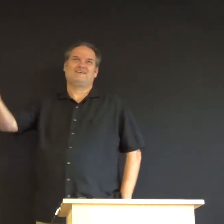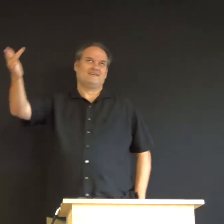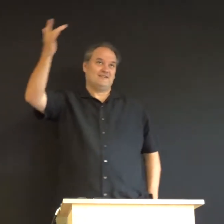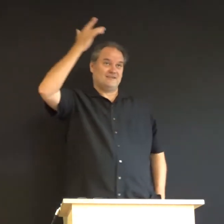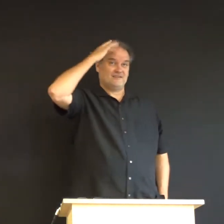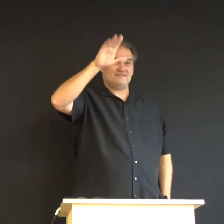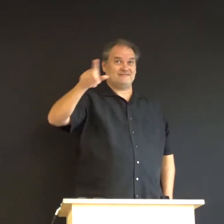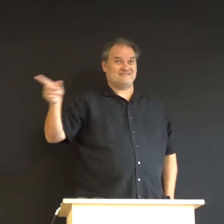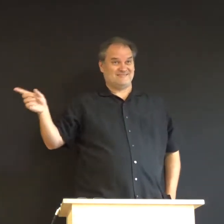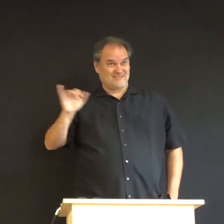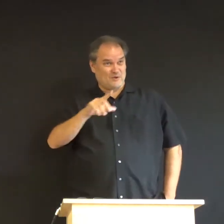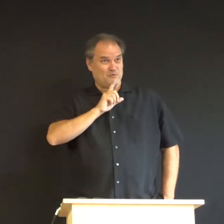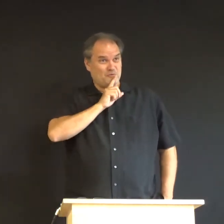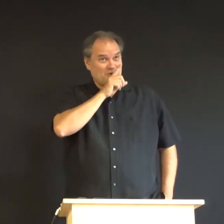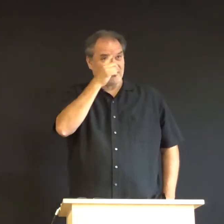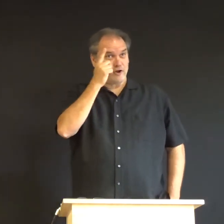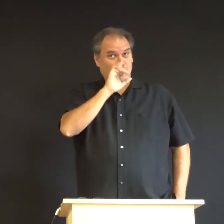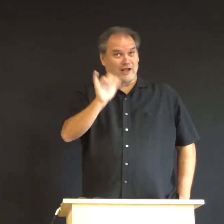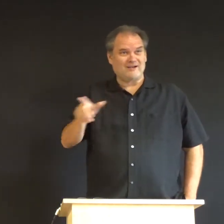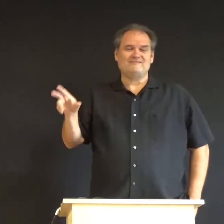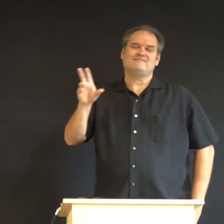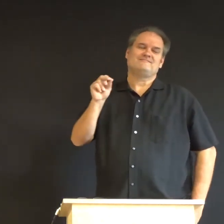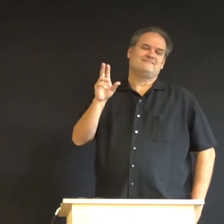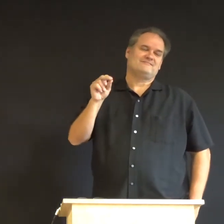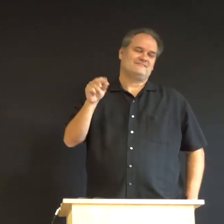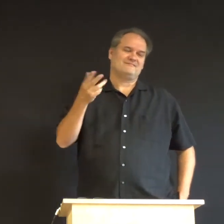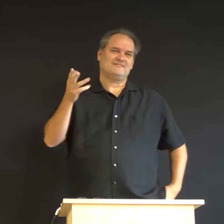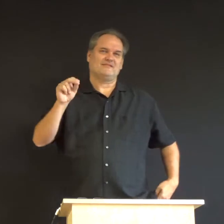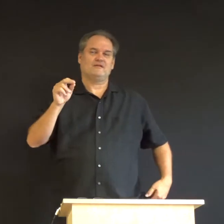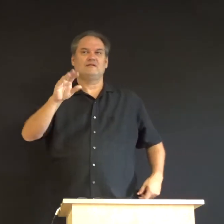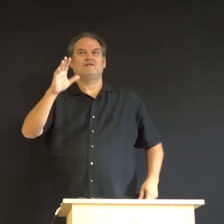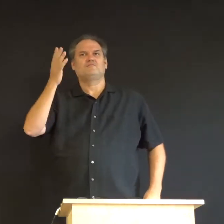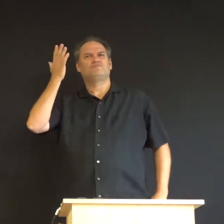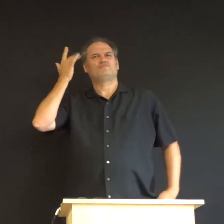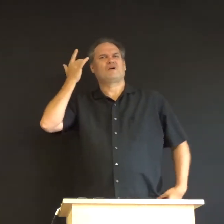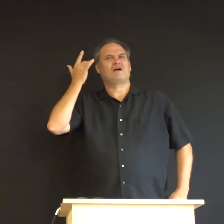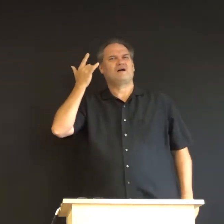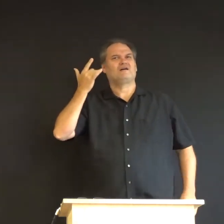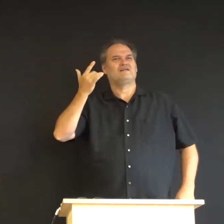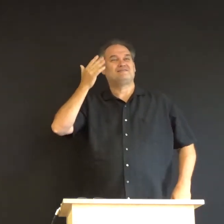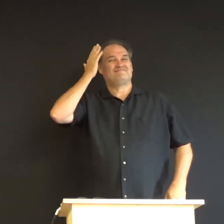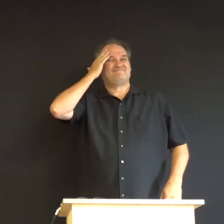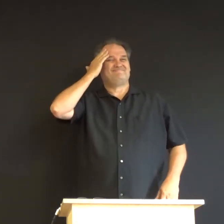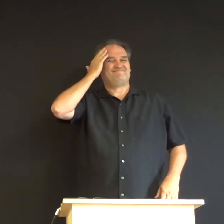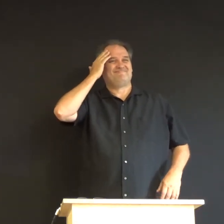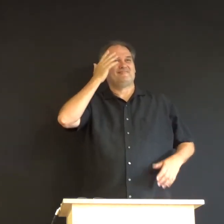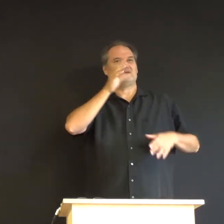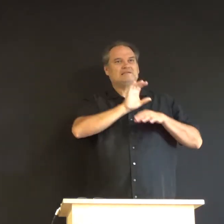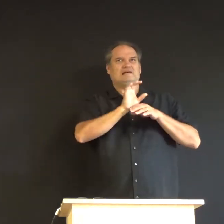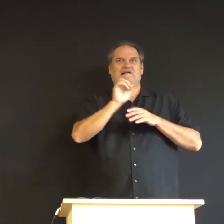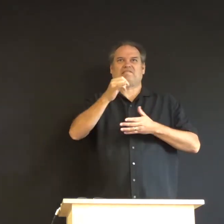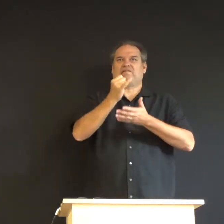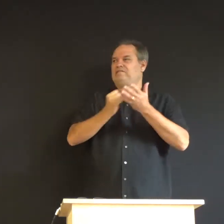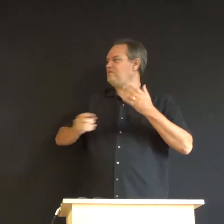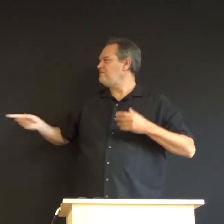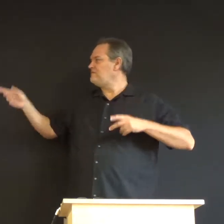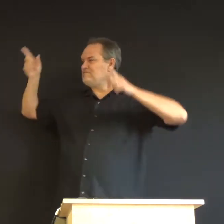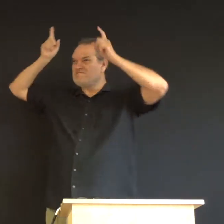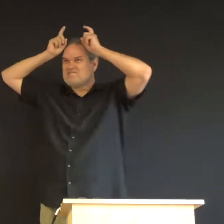this is, you know, we've seen this is really what demons look like. No, not at all. The artists have